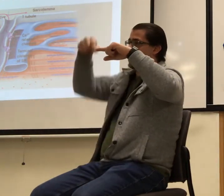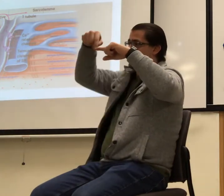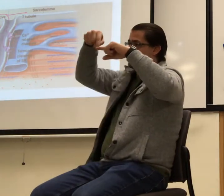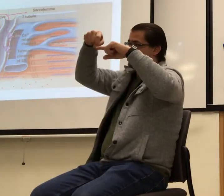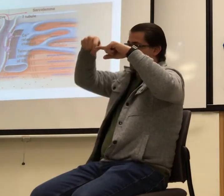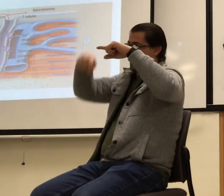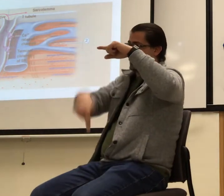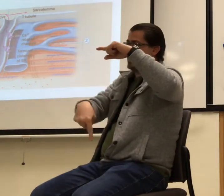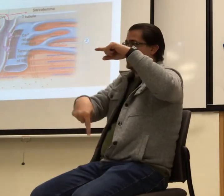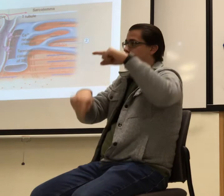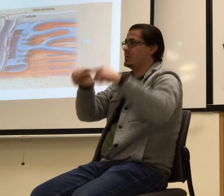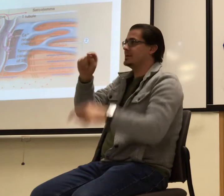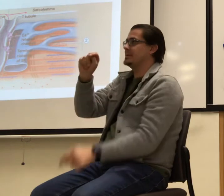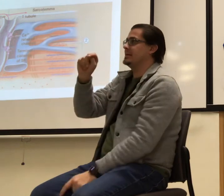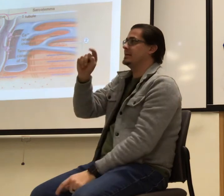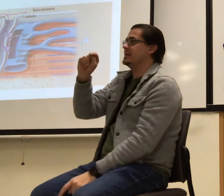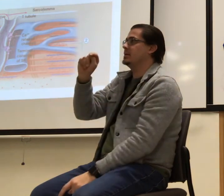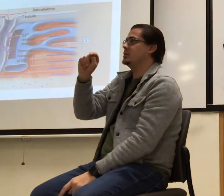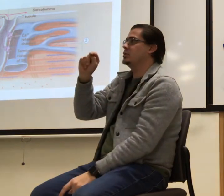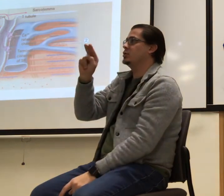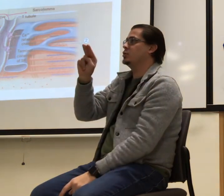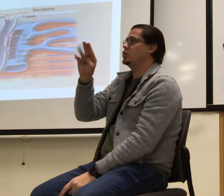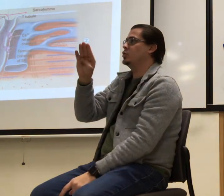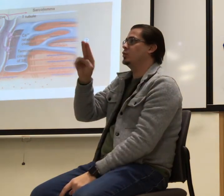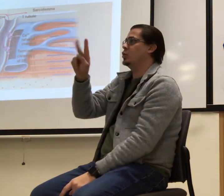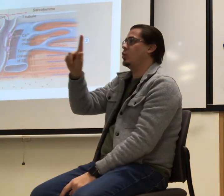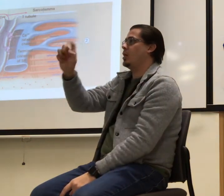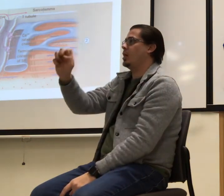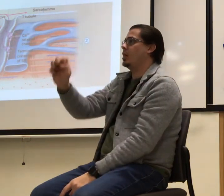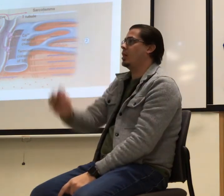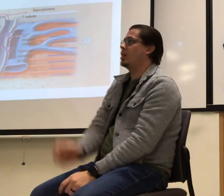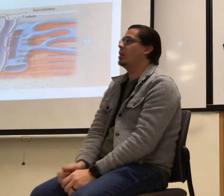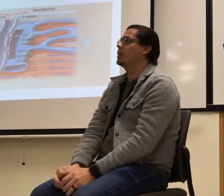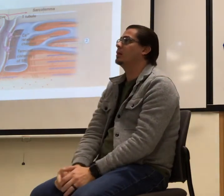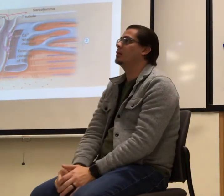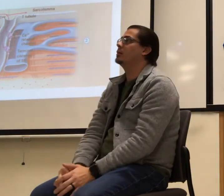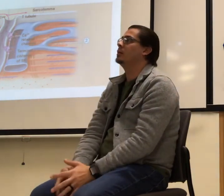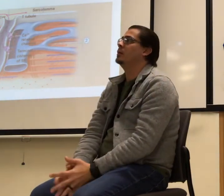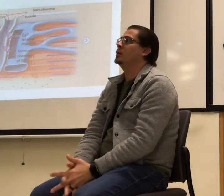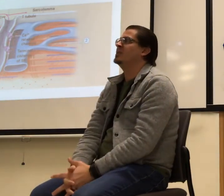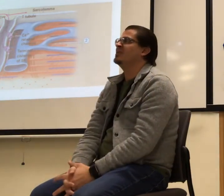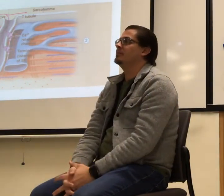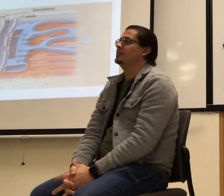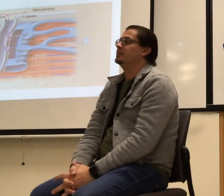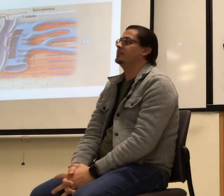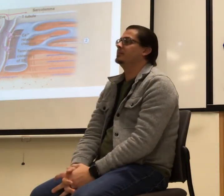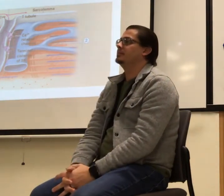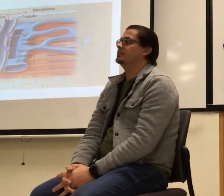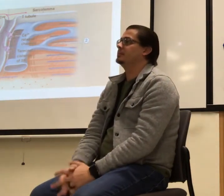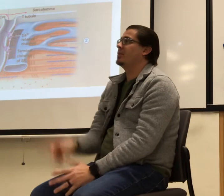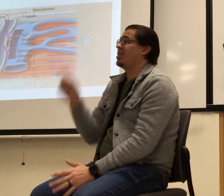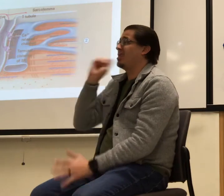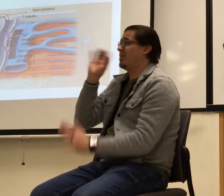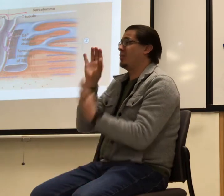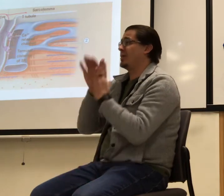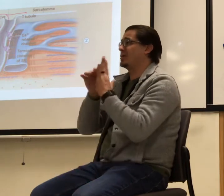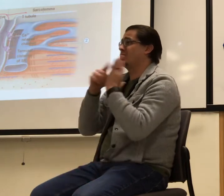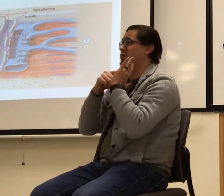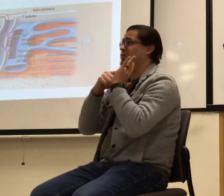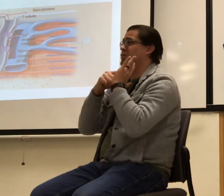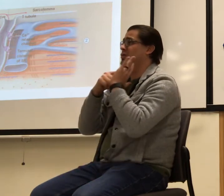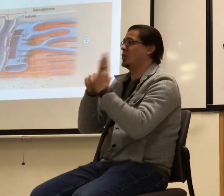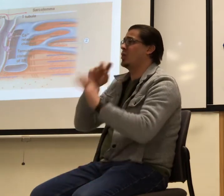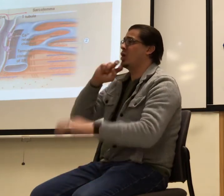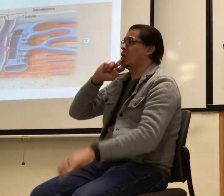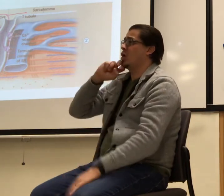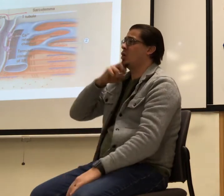the T-tubule. And what the illustration is showing you, when the